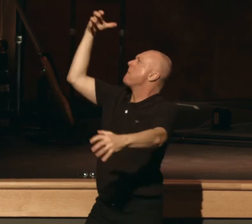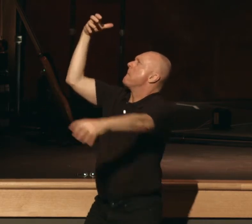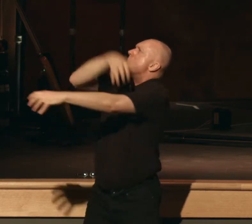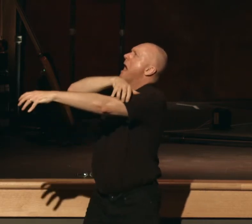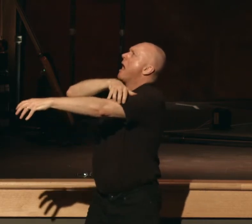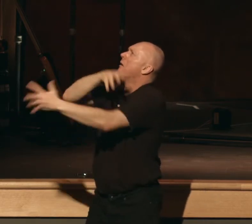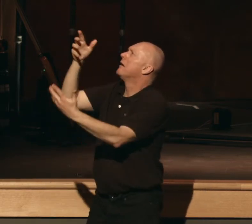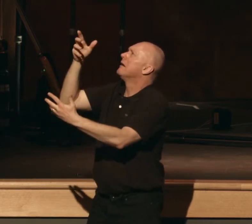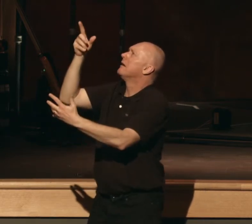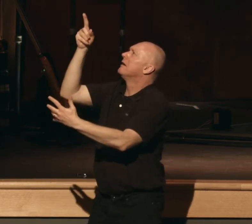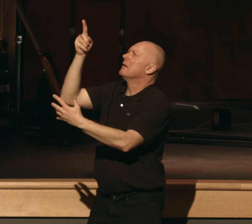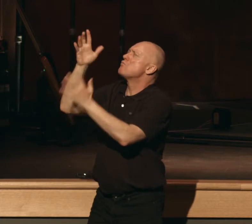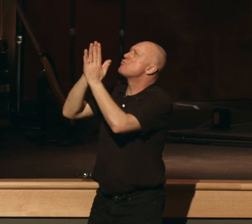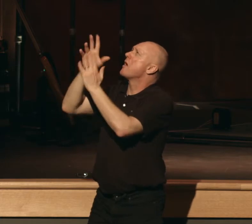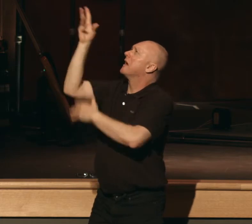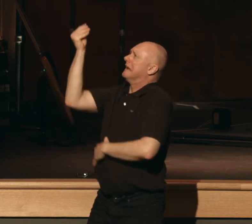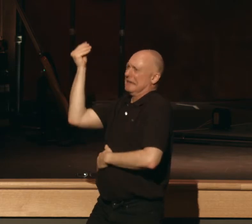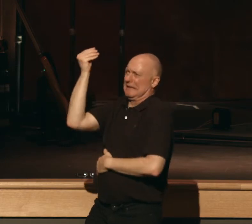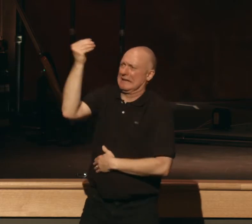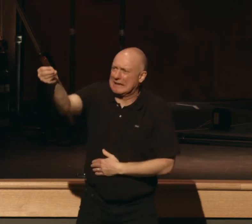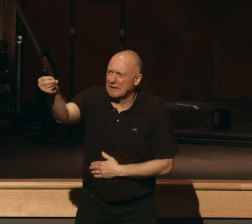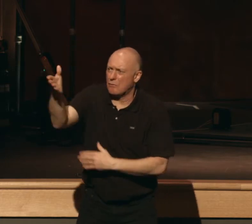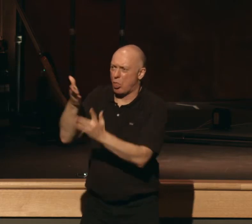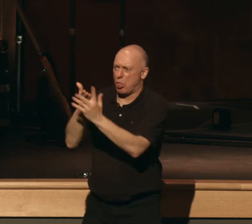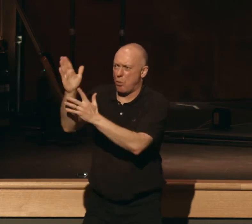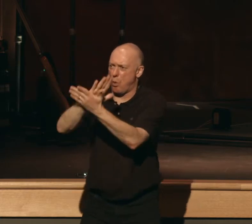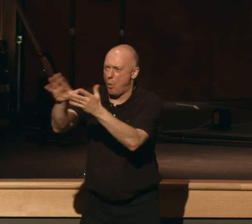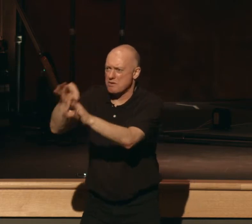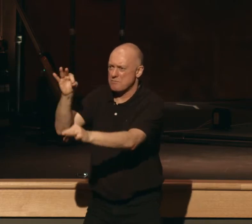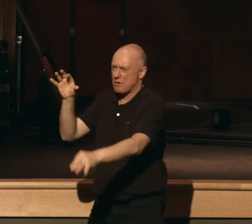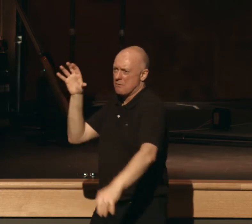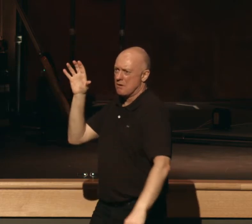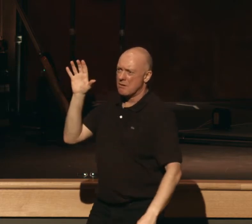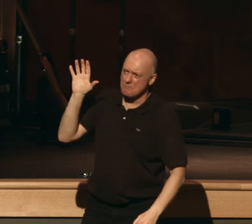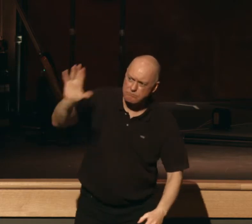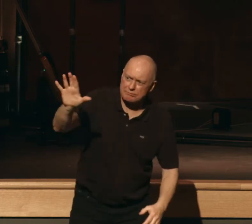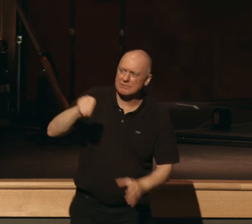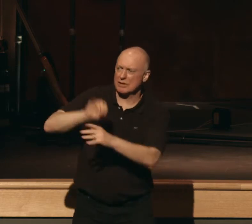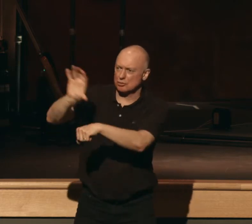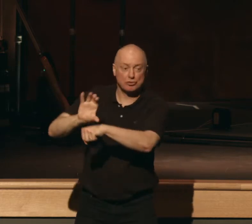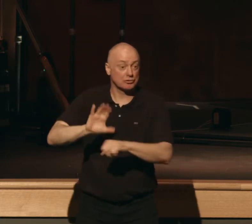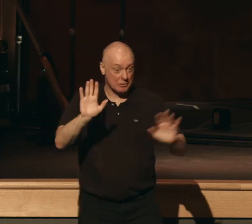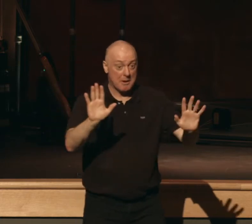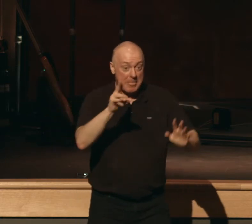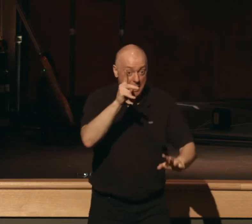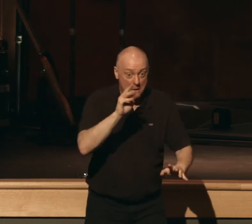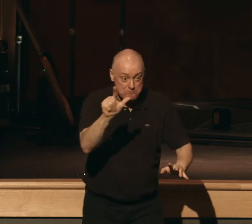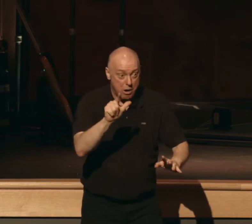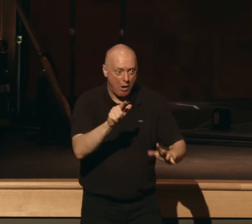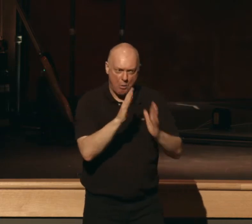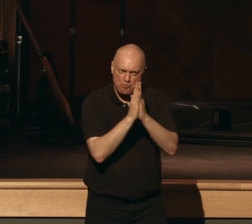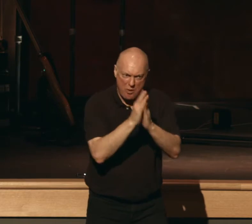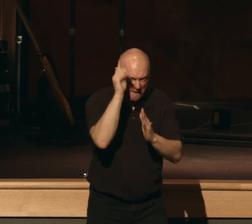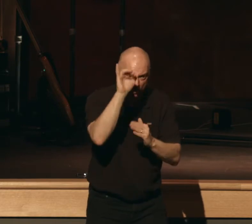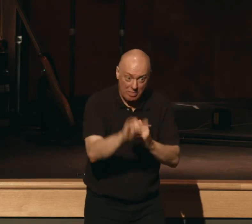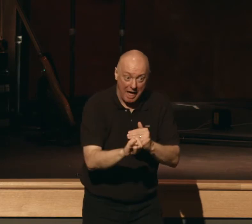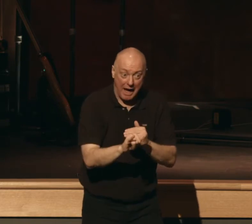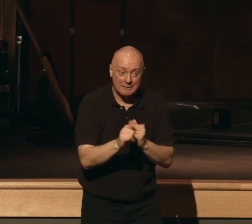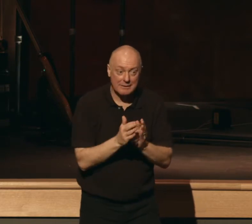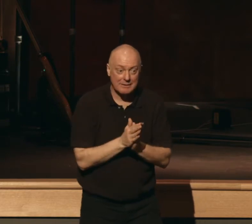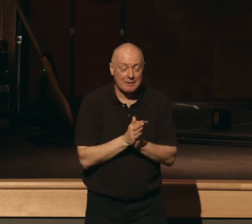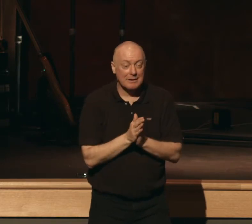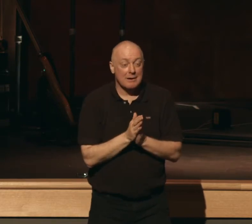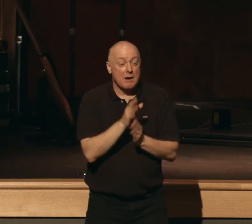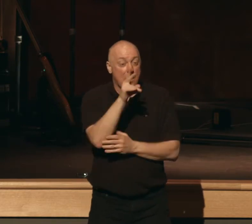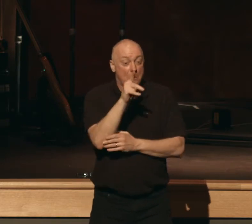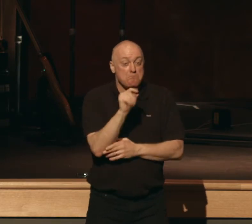you to be strengthened with power through his Spirit in your inner being. So this is what Paul is praying for up on the screen.